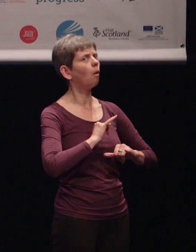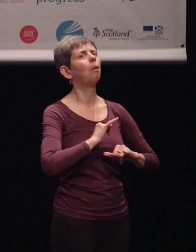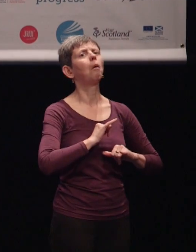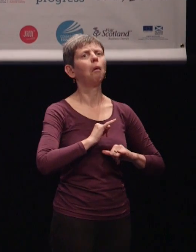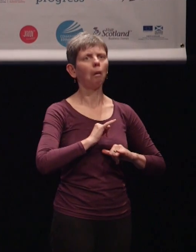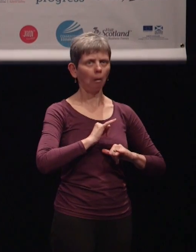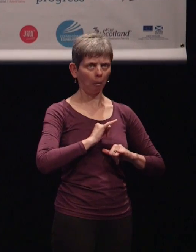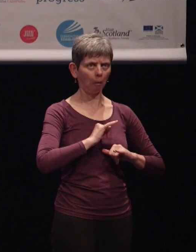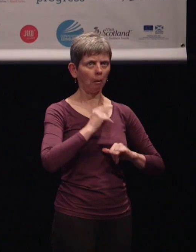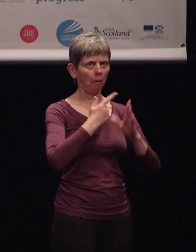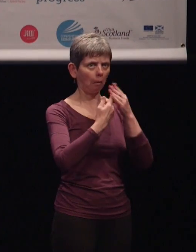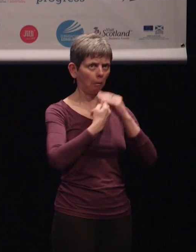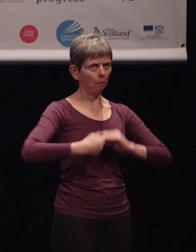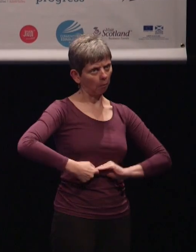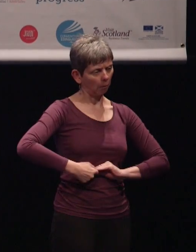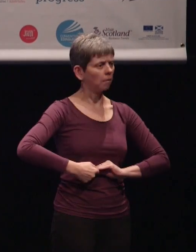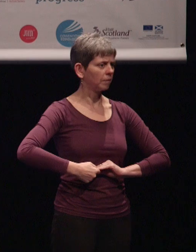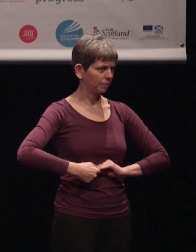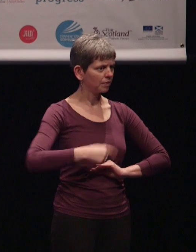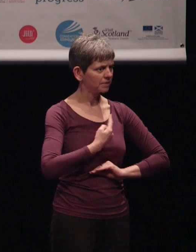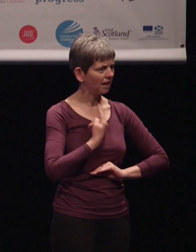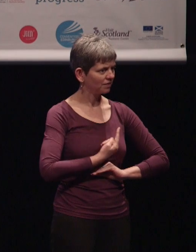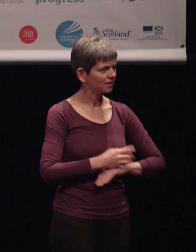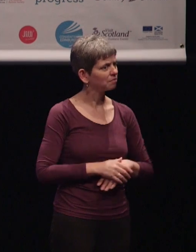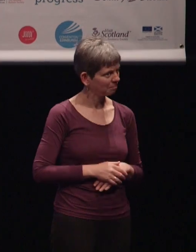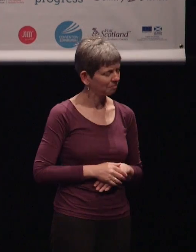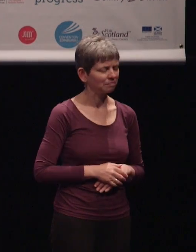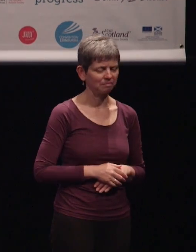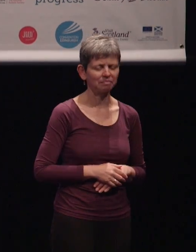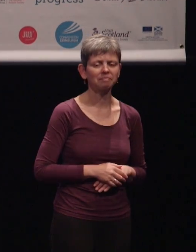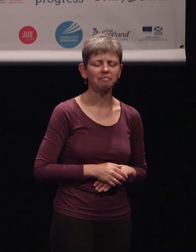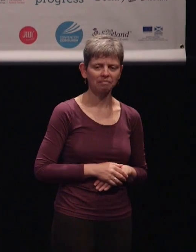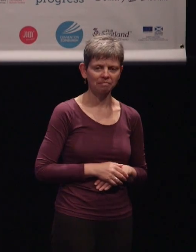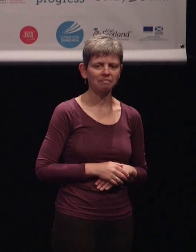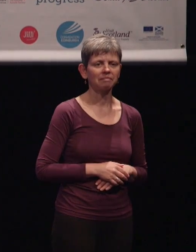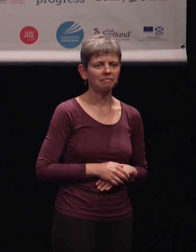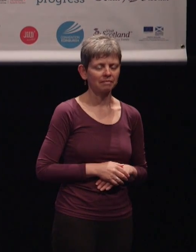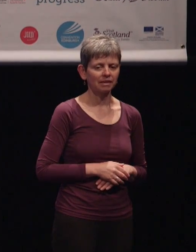have a motivation to not do it. So whenever we see